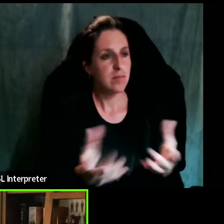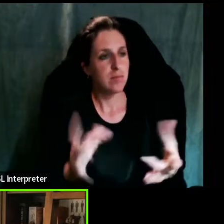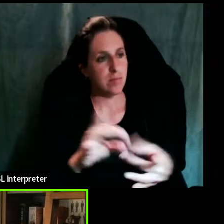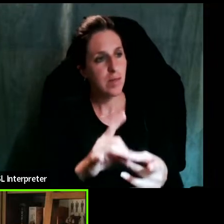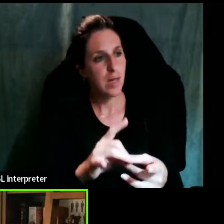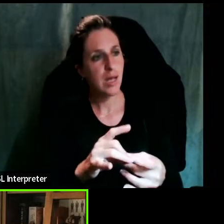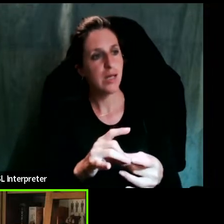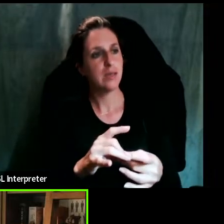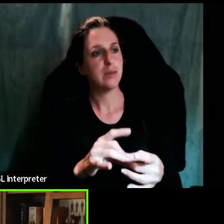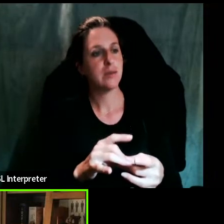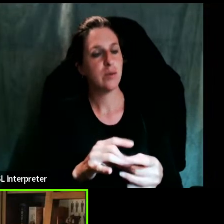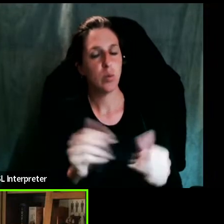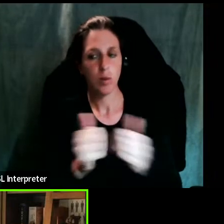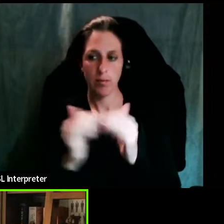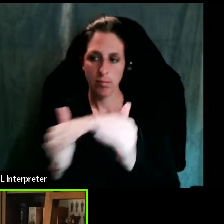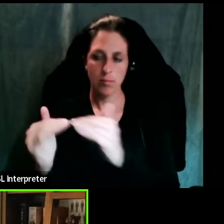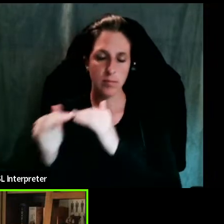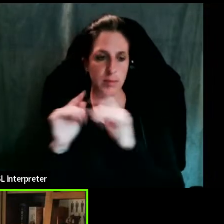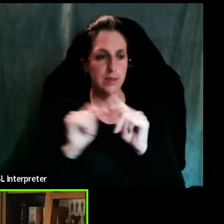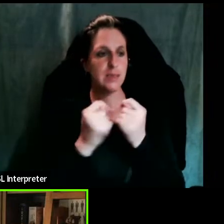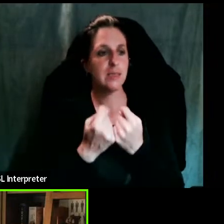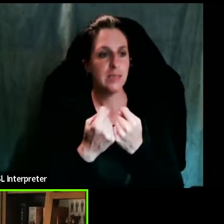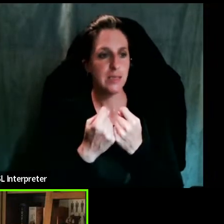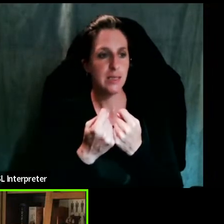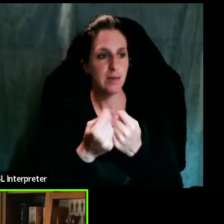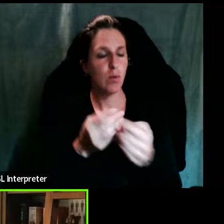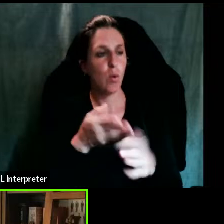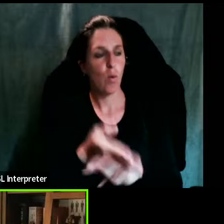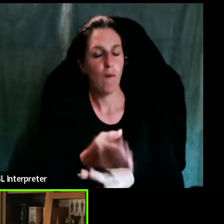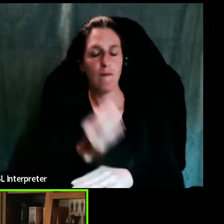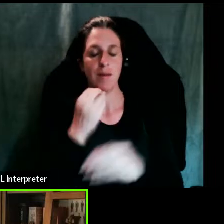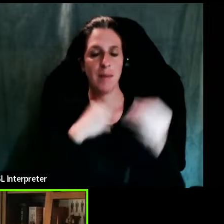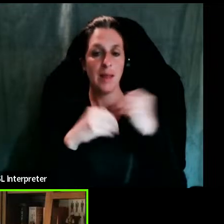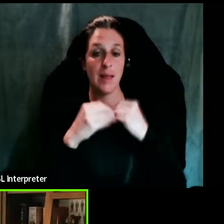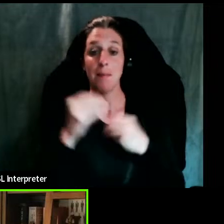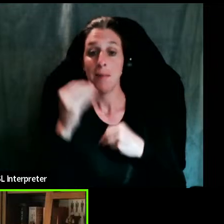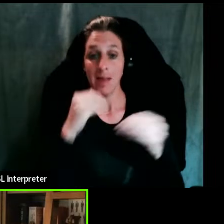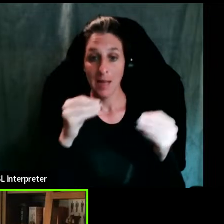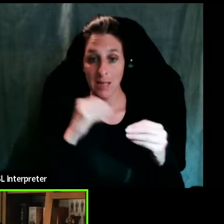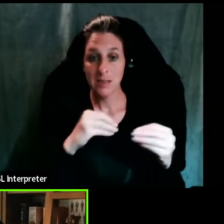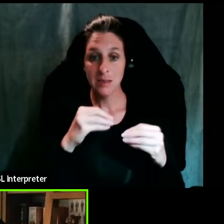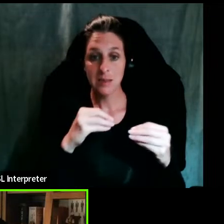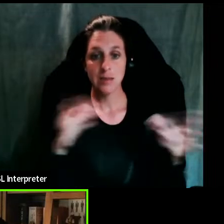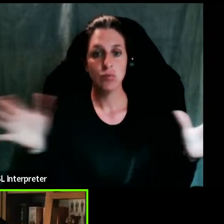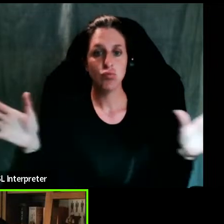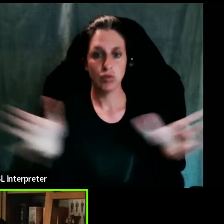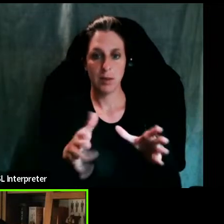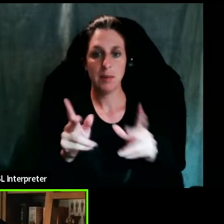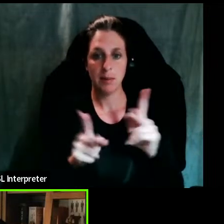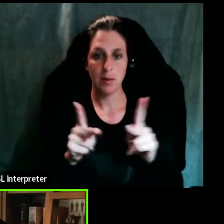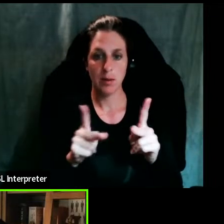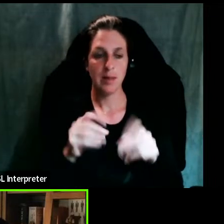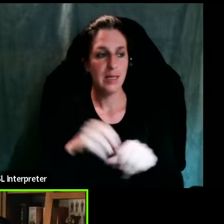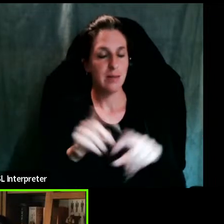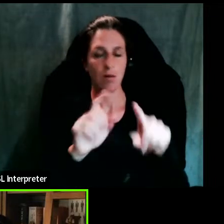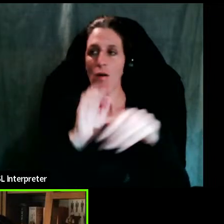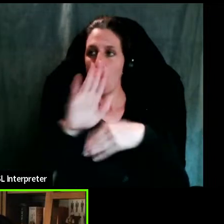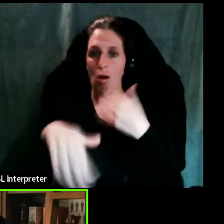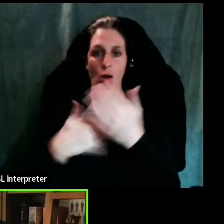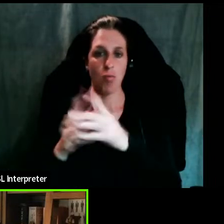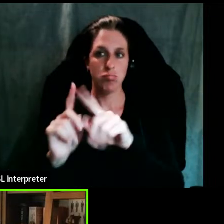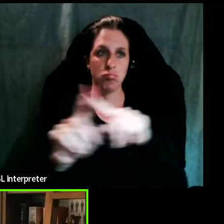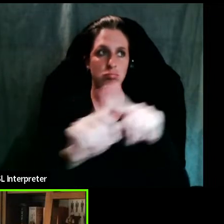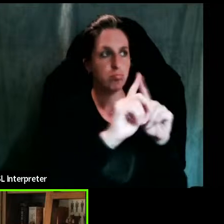meal? Meals are what bring people together in all walks of life, and it was very cool. And it was